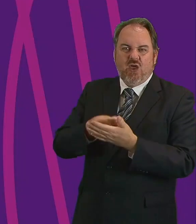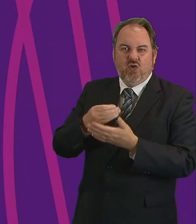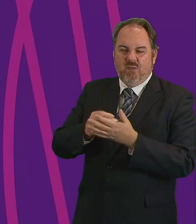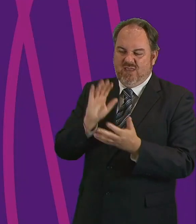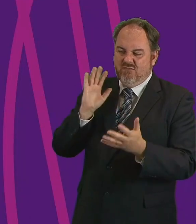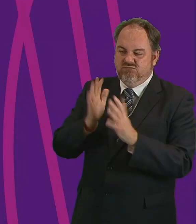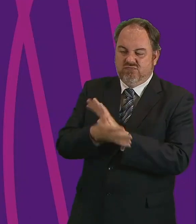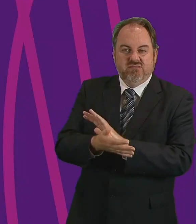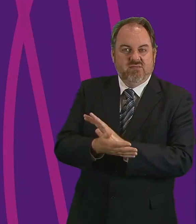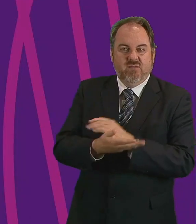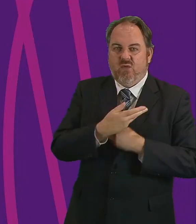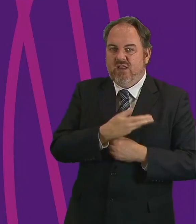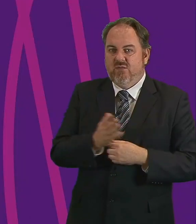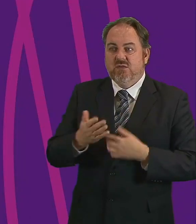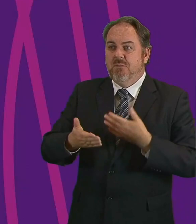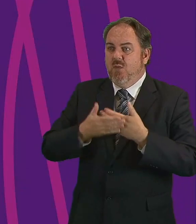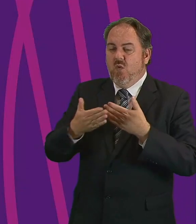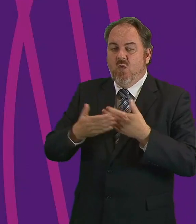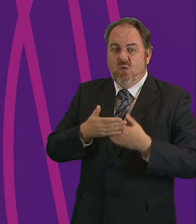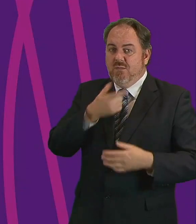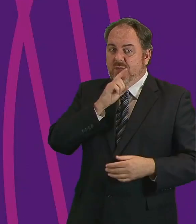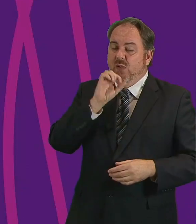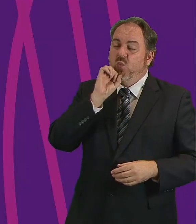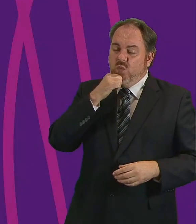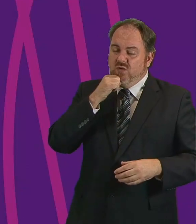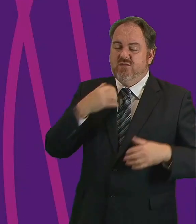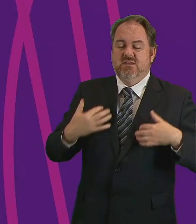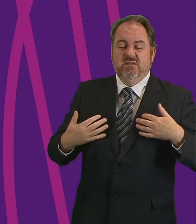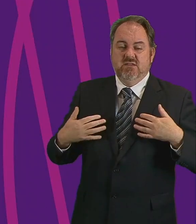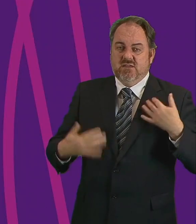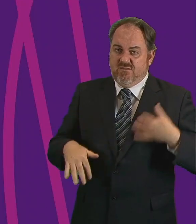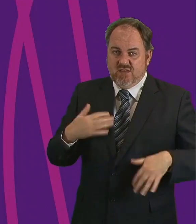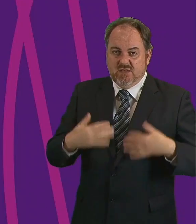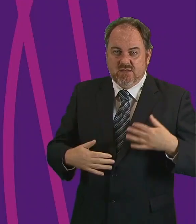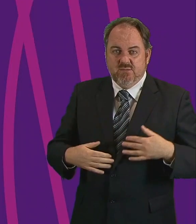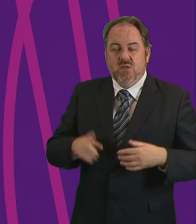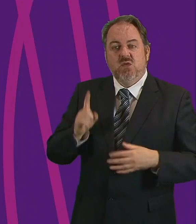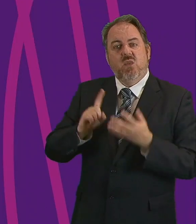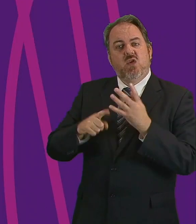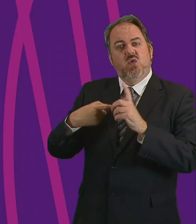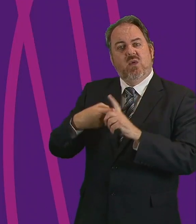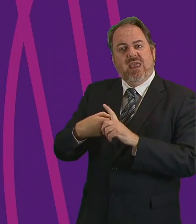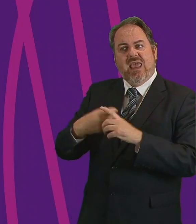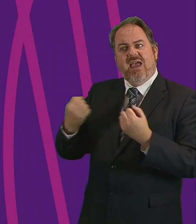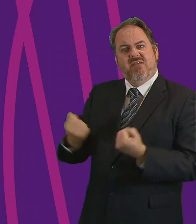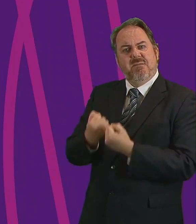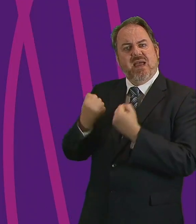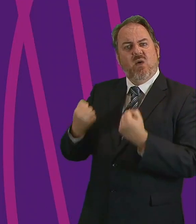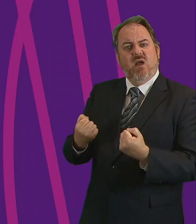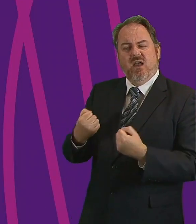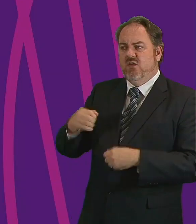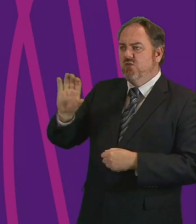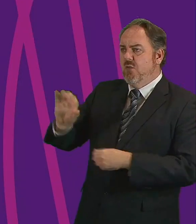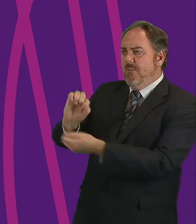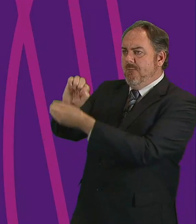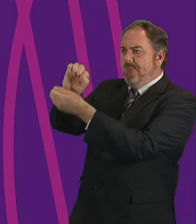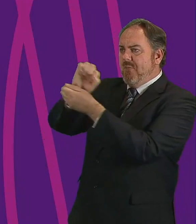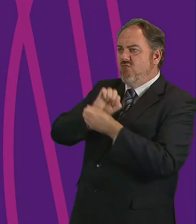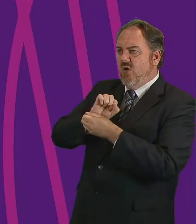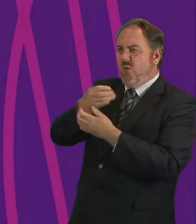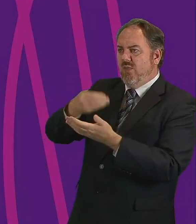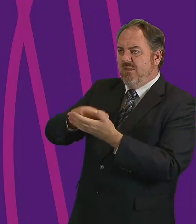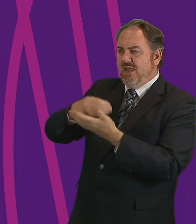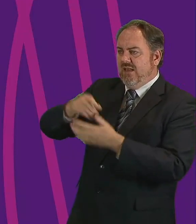more lives would have been destroyed. The UK Government borrowed the money as they have the powers and the flexibility to do